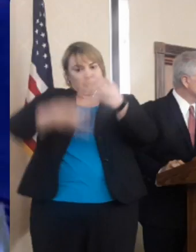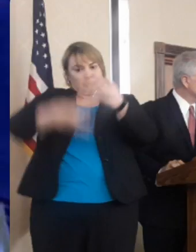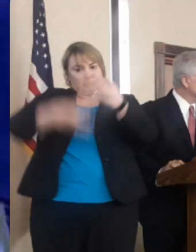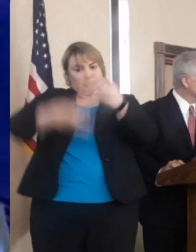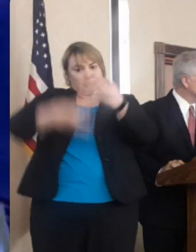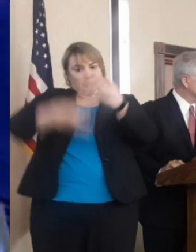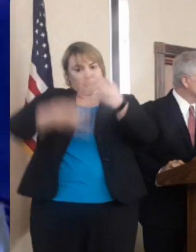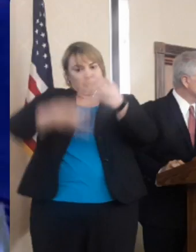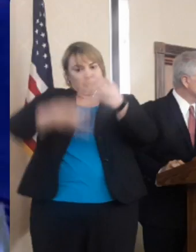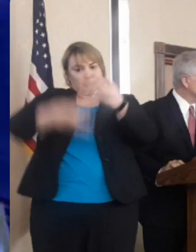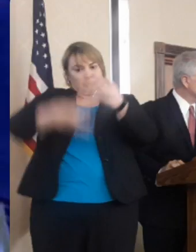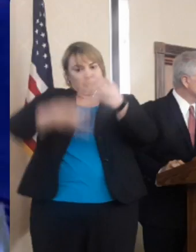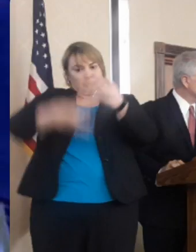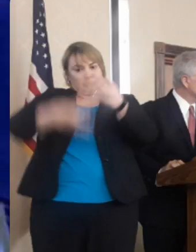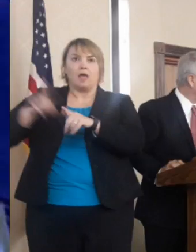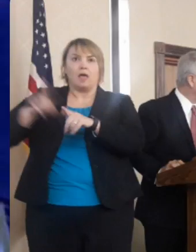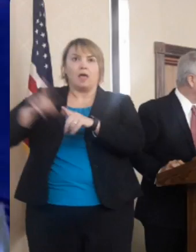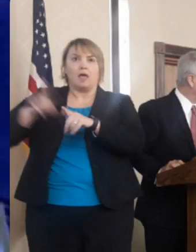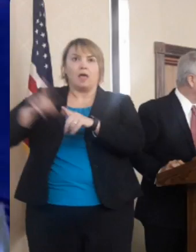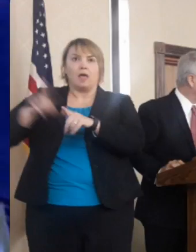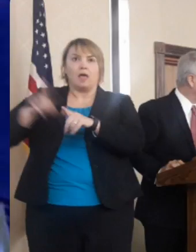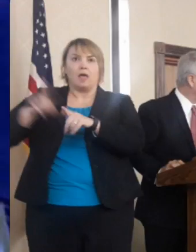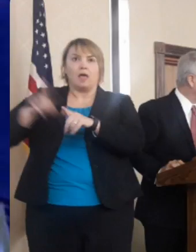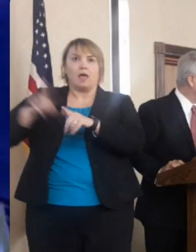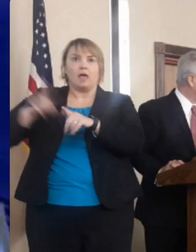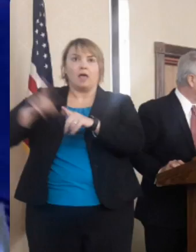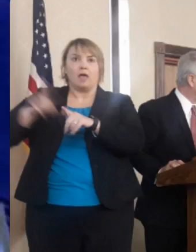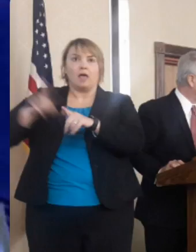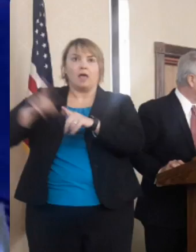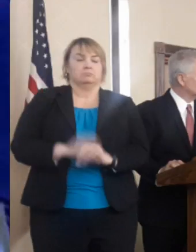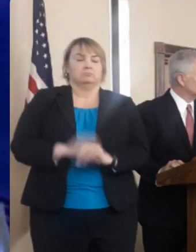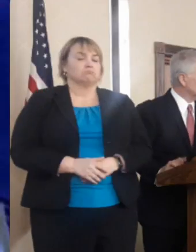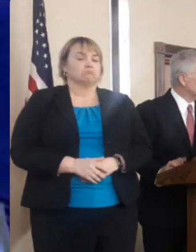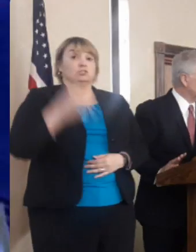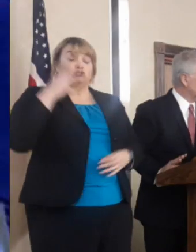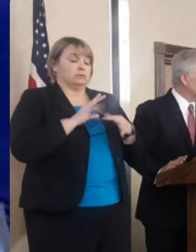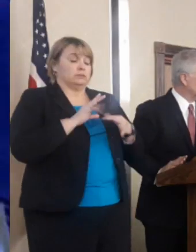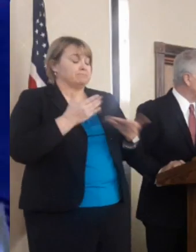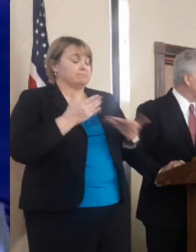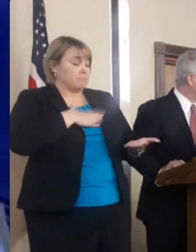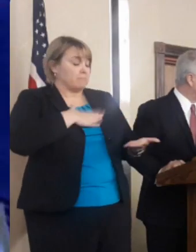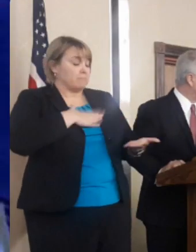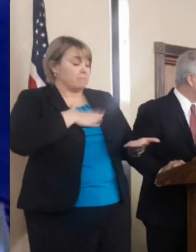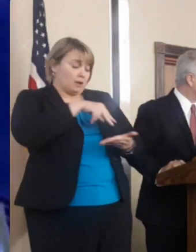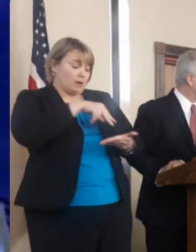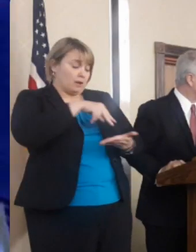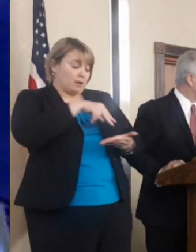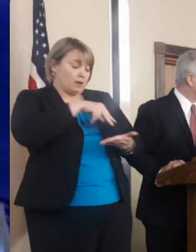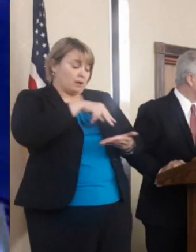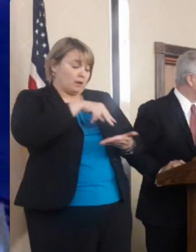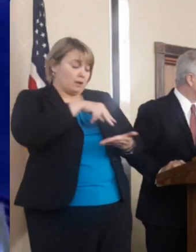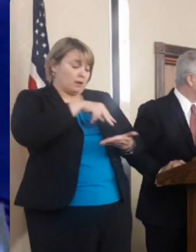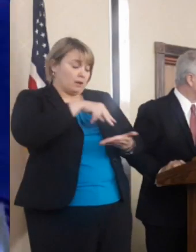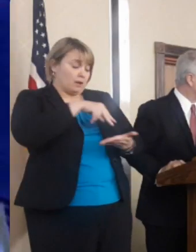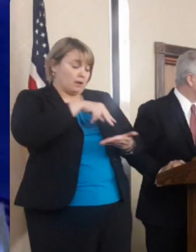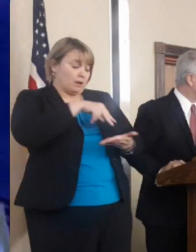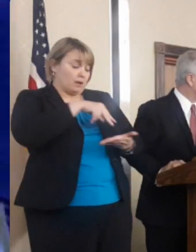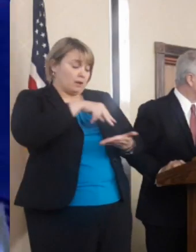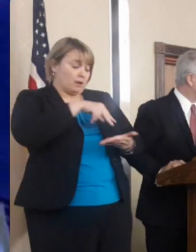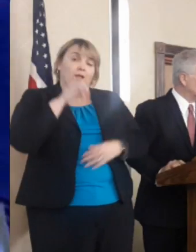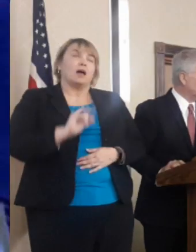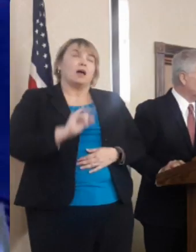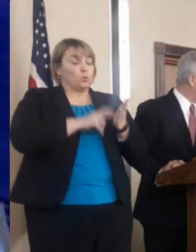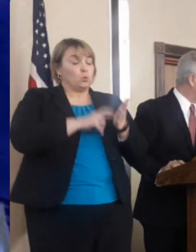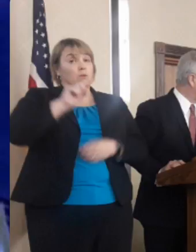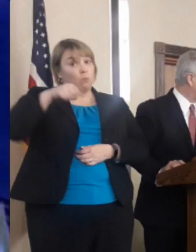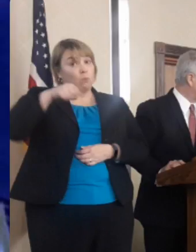problem for today. Yeah, and my reading of this rule is the rule as it's written would only prevent